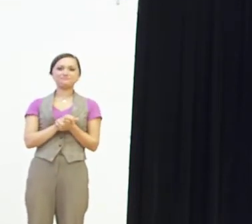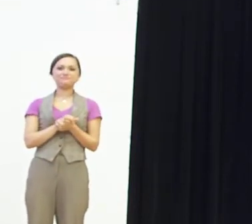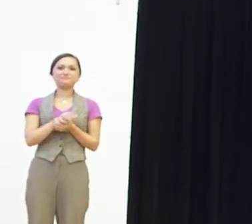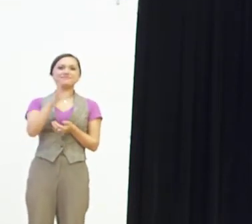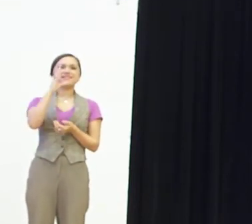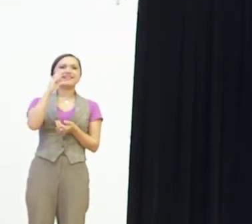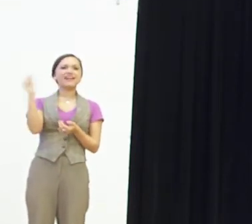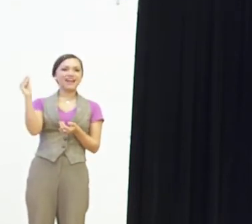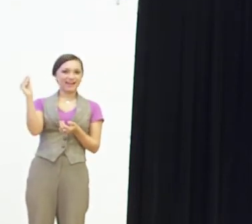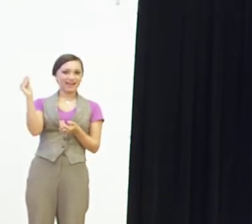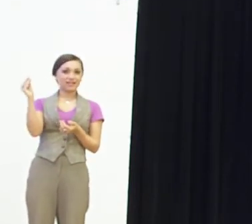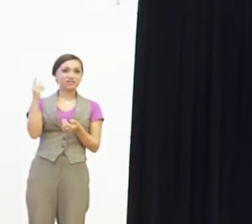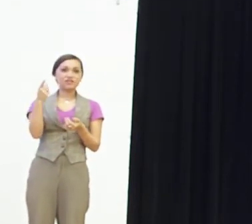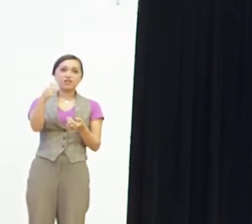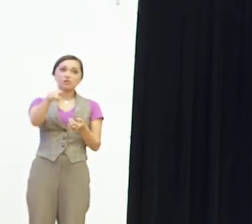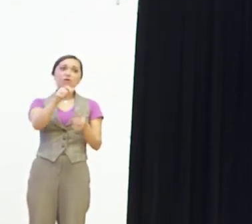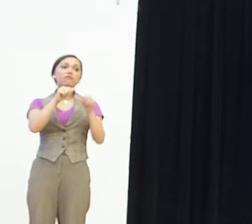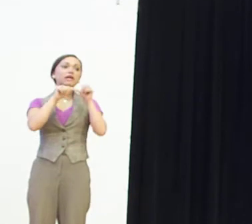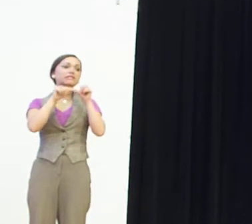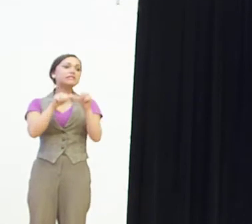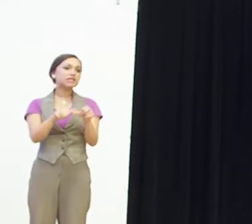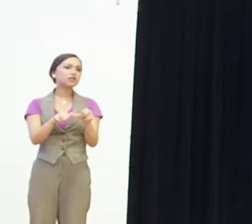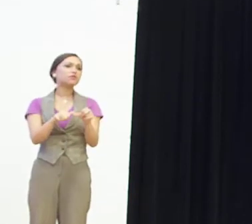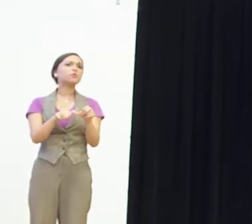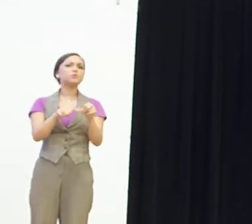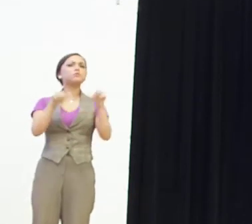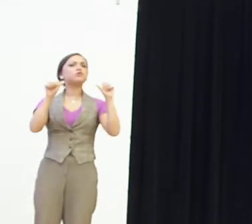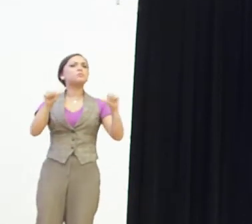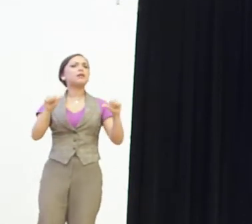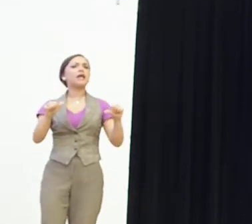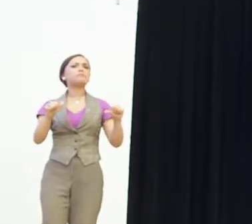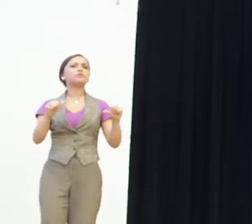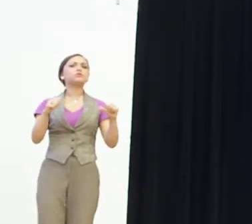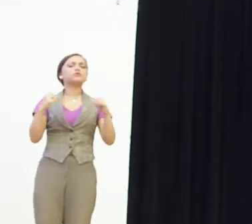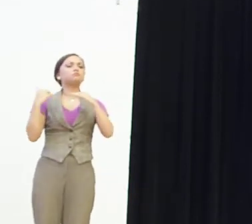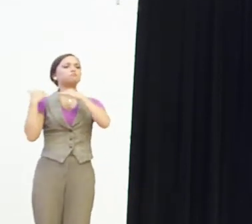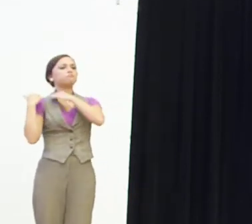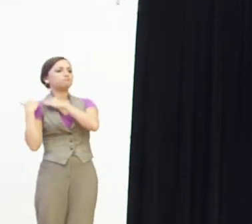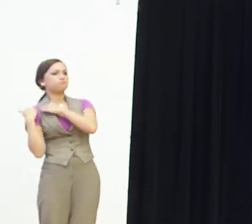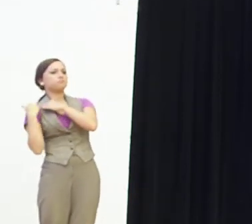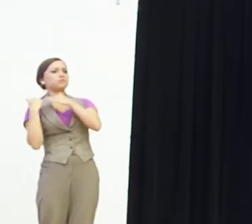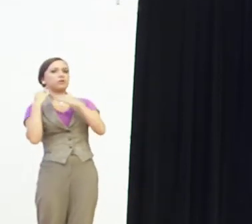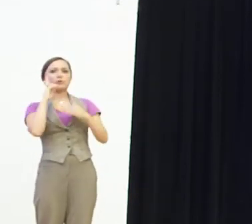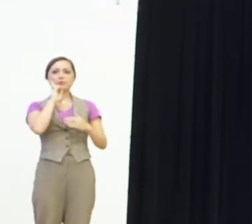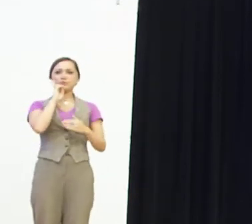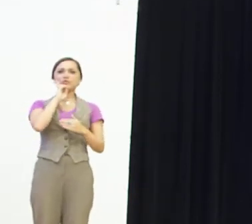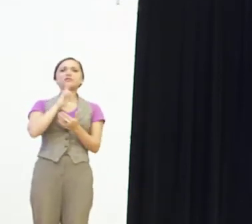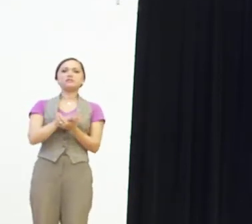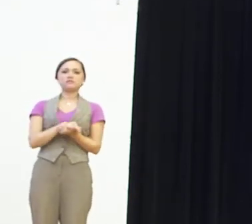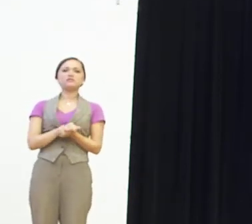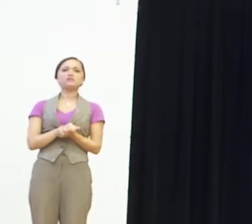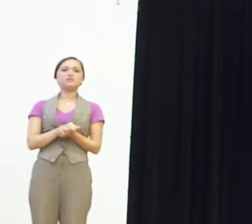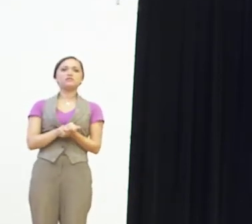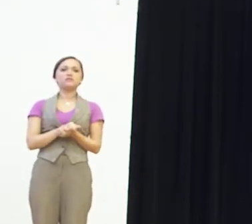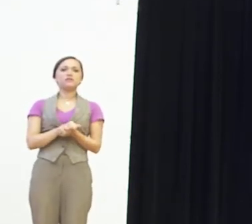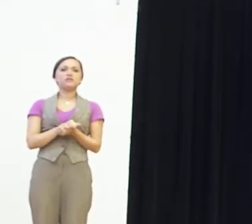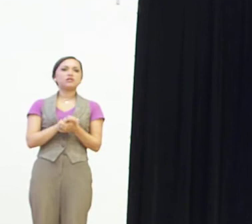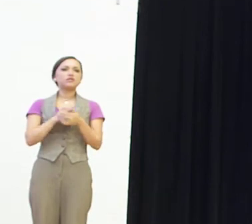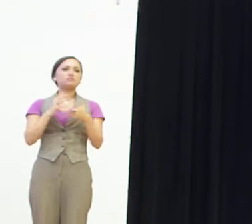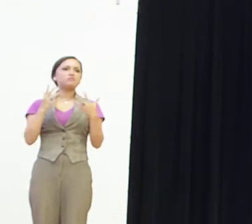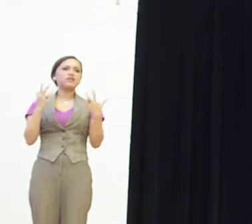and that you continue to be able to count on the City of Houston to be a